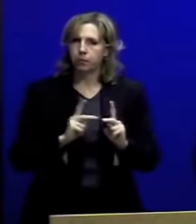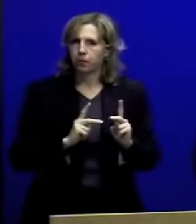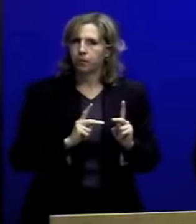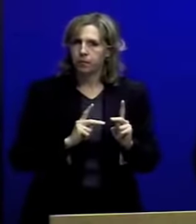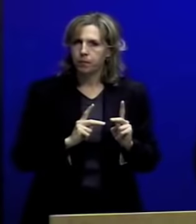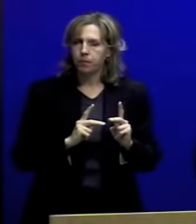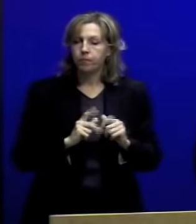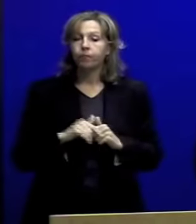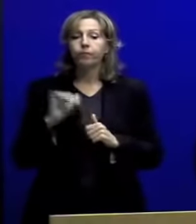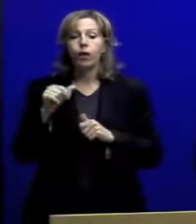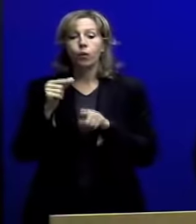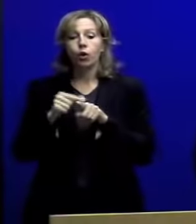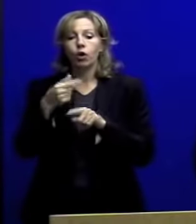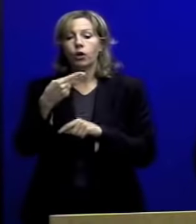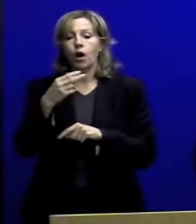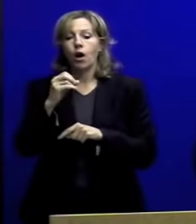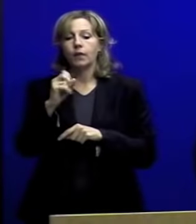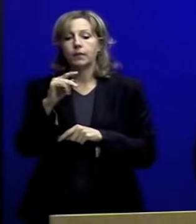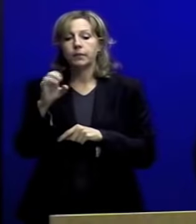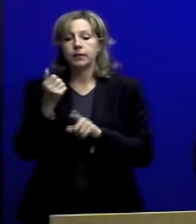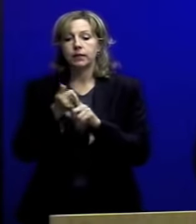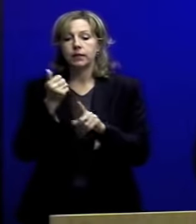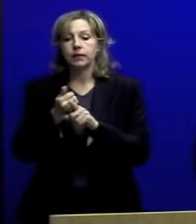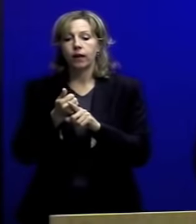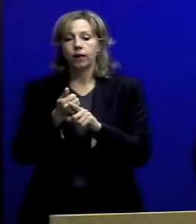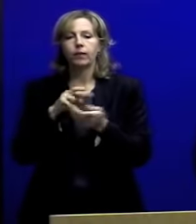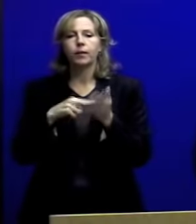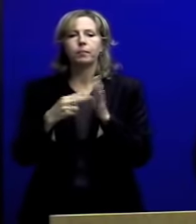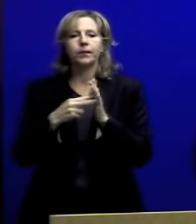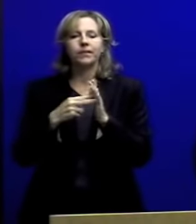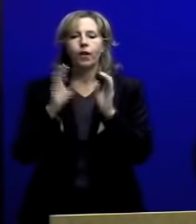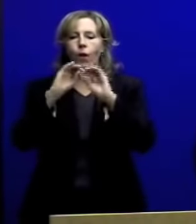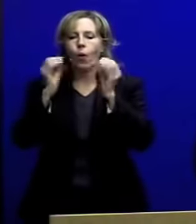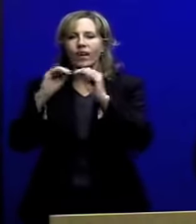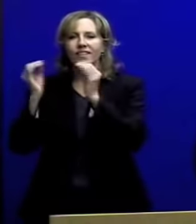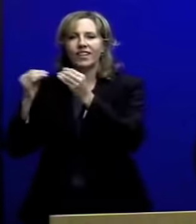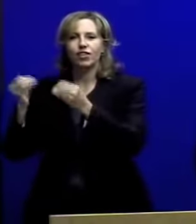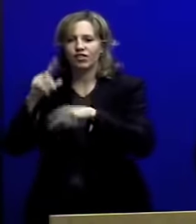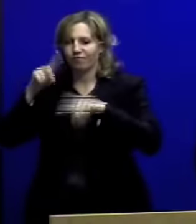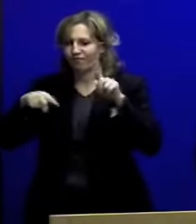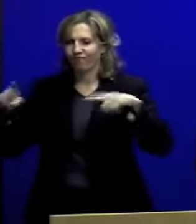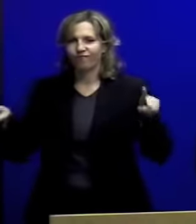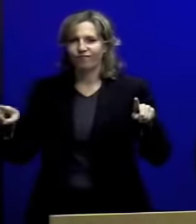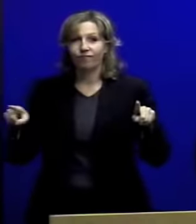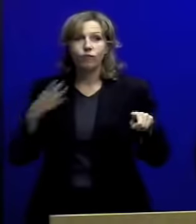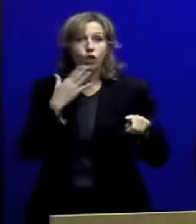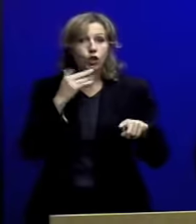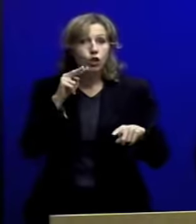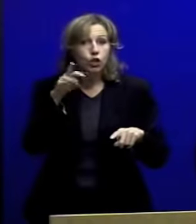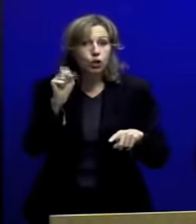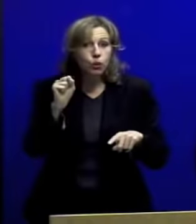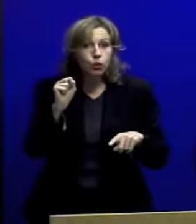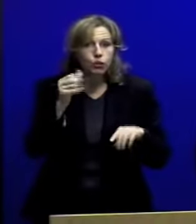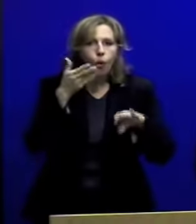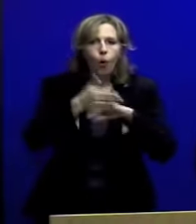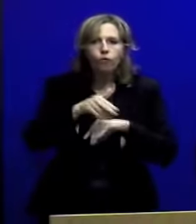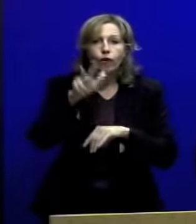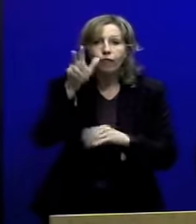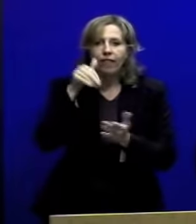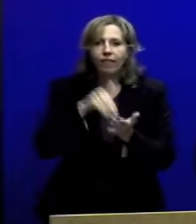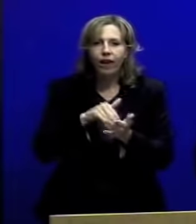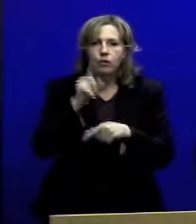The term also refers to the organizations. The good news is there are more than 3,000 hospice programs across the